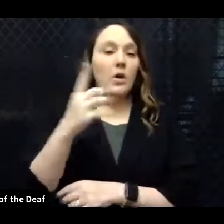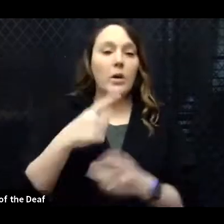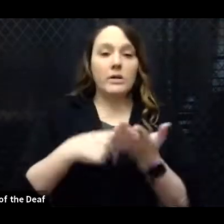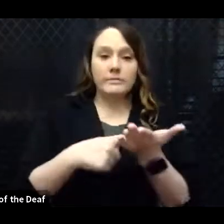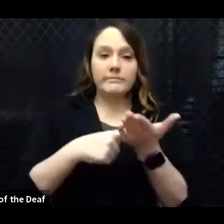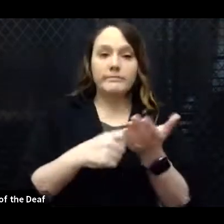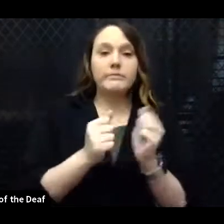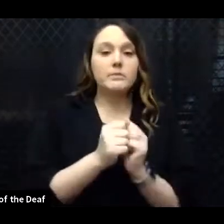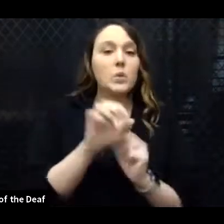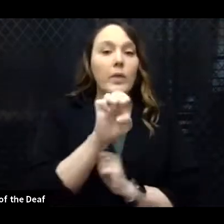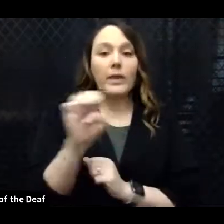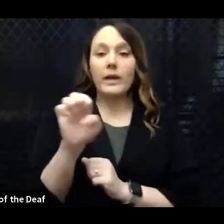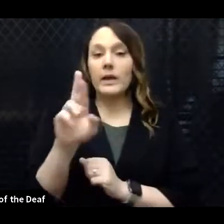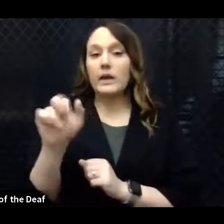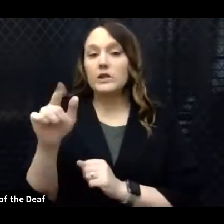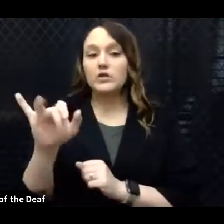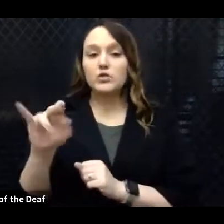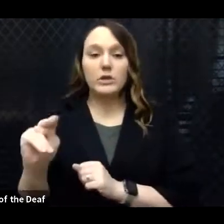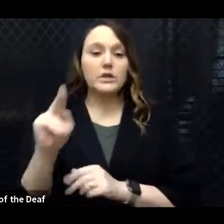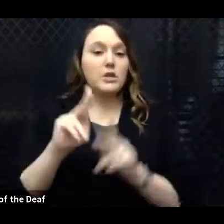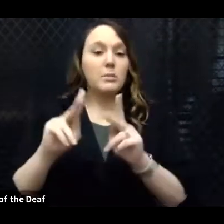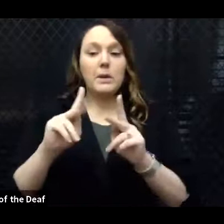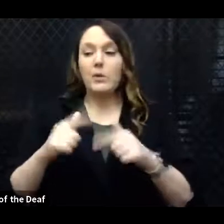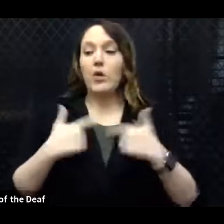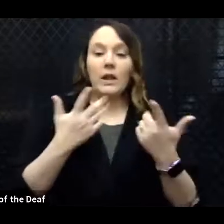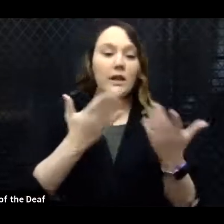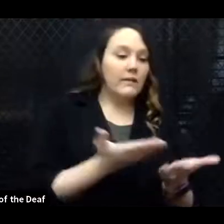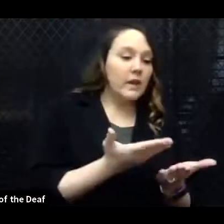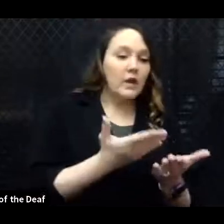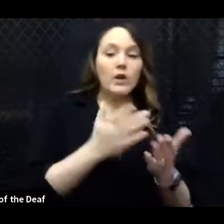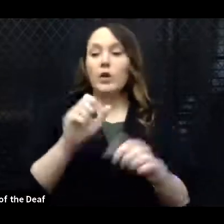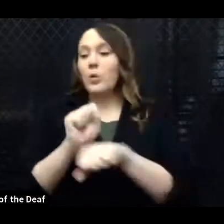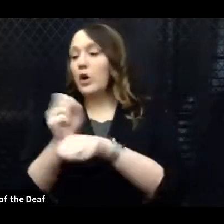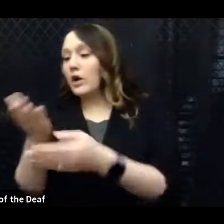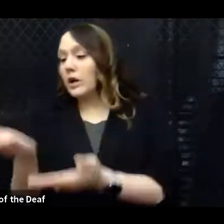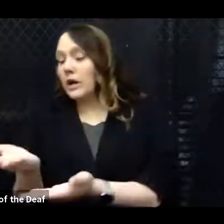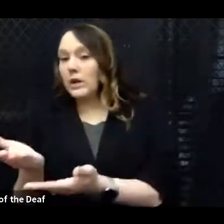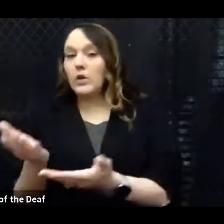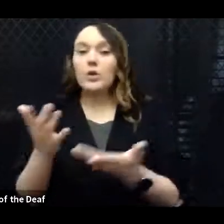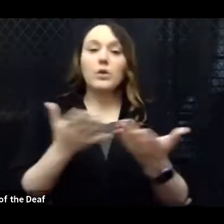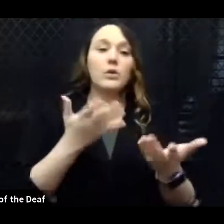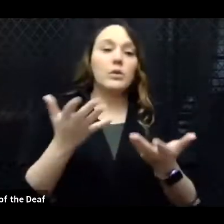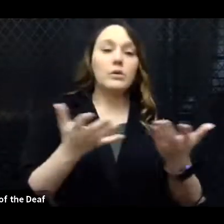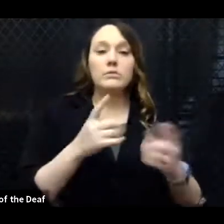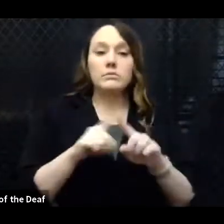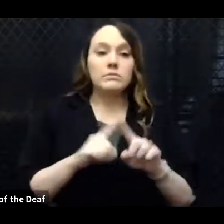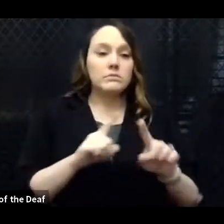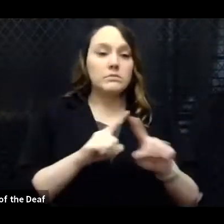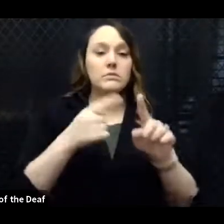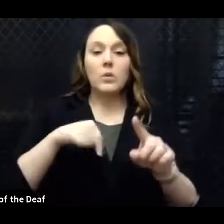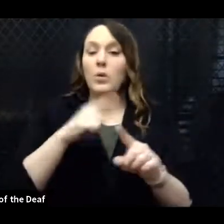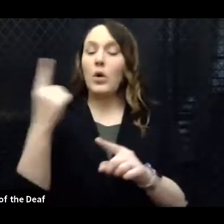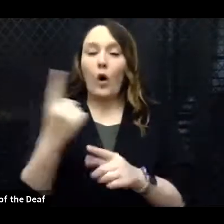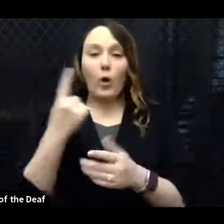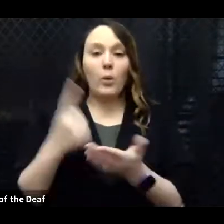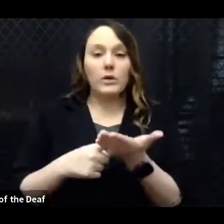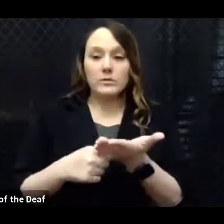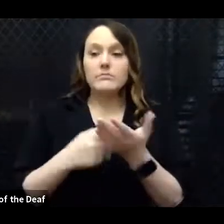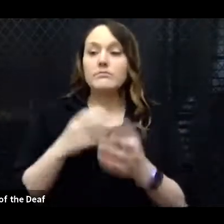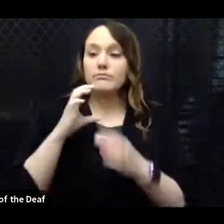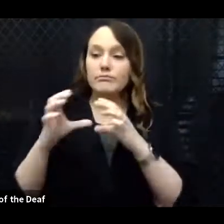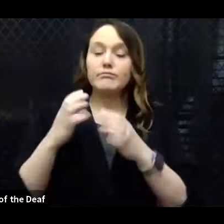since, you know, people travel back and forth, live here, work here, play here, and maybe live in one of their counties also. So, Okay,